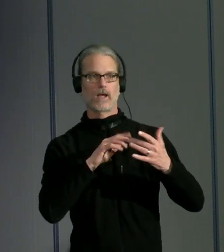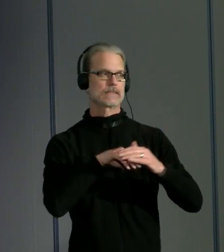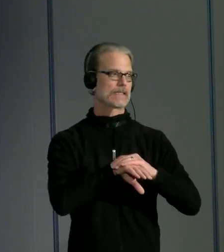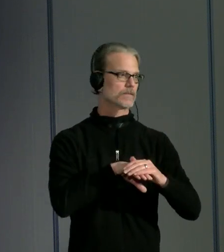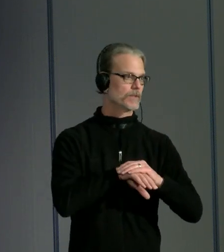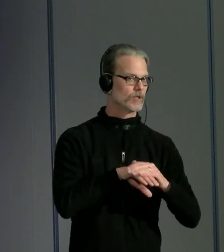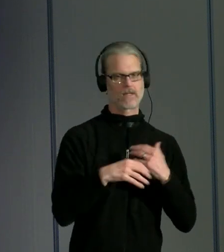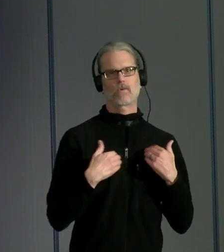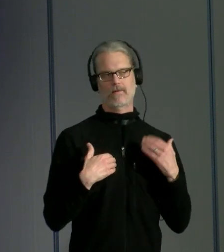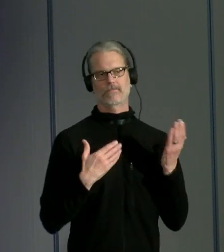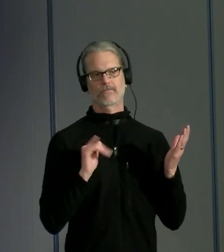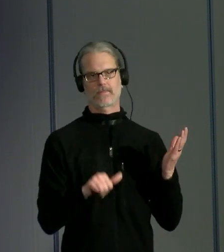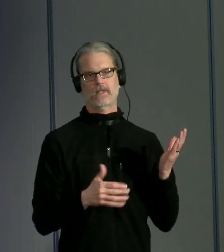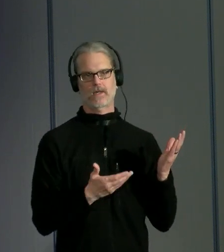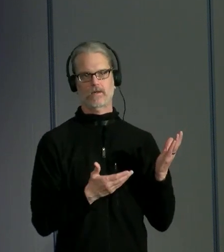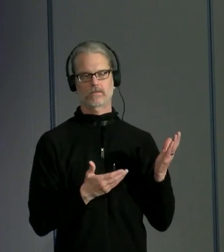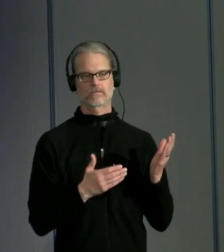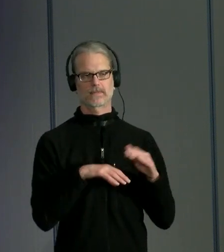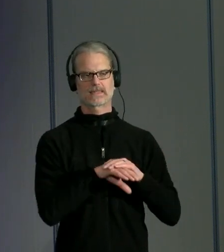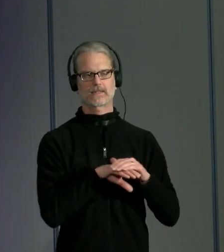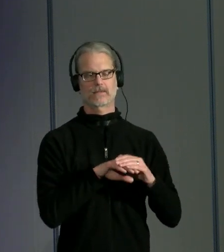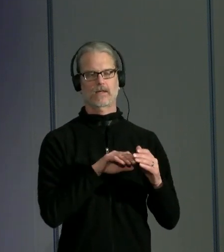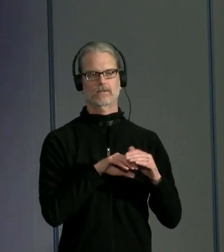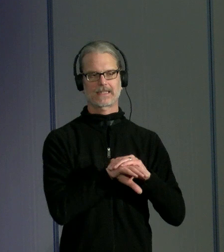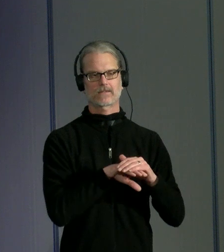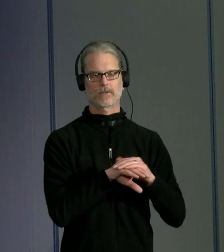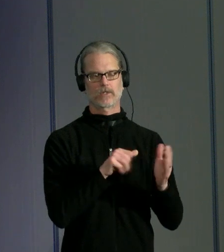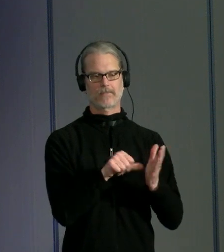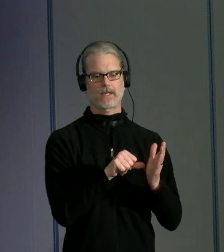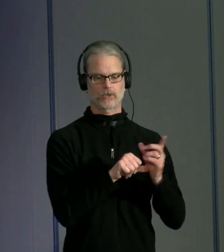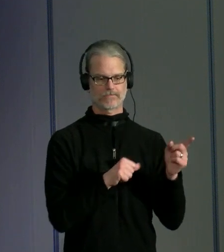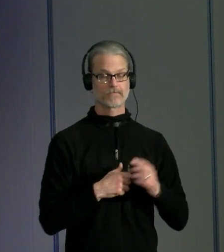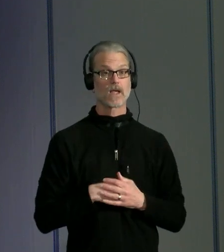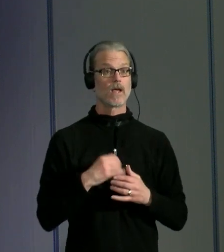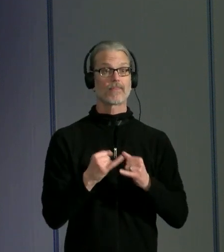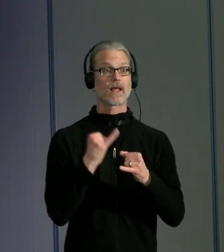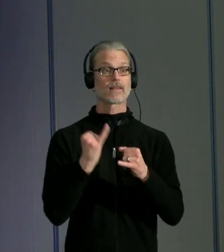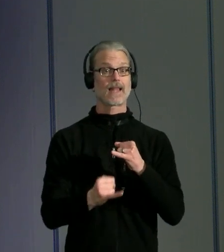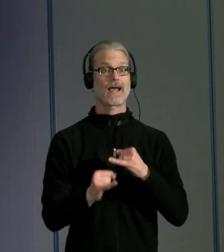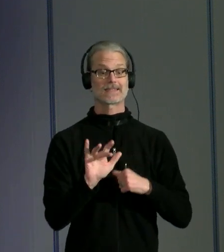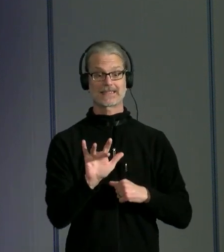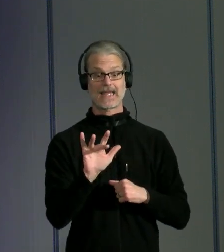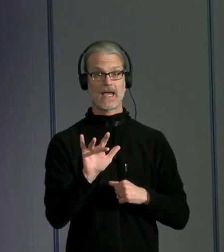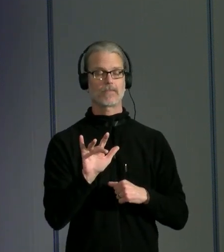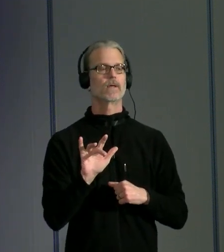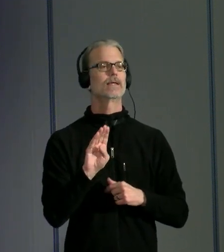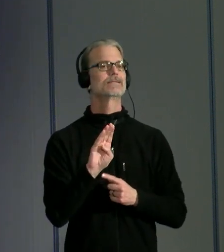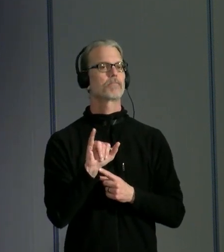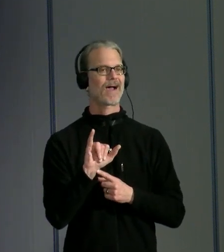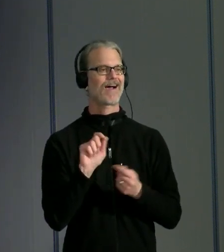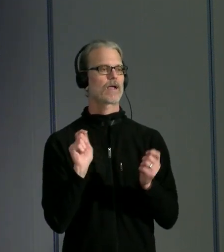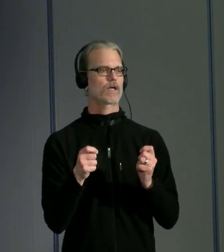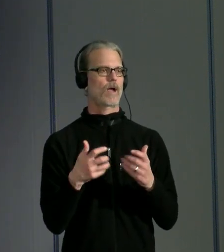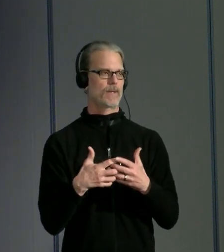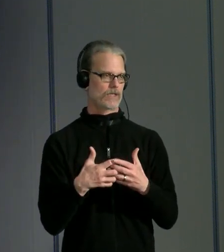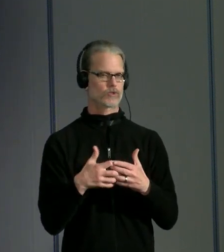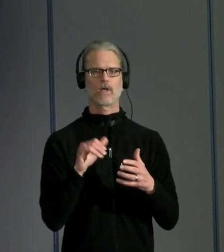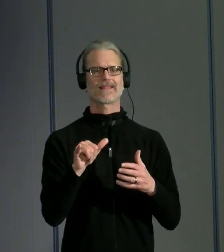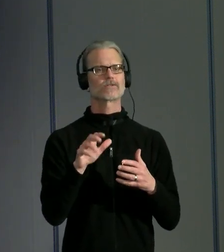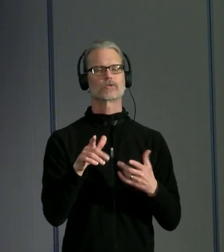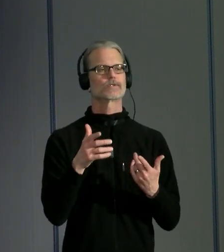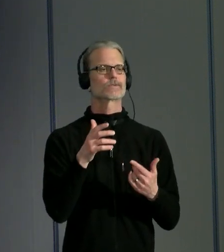page. And then lastly, the last tab on the A to Z listing is by accommodation. These are just